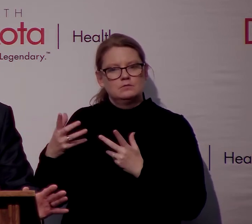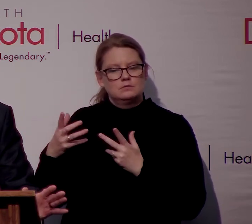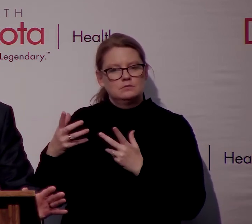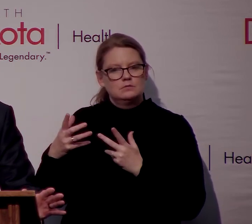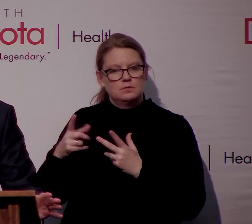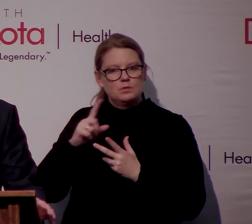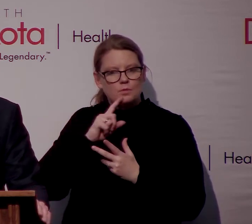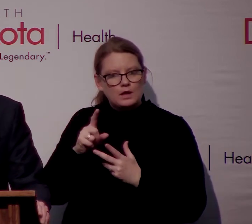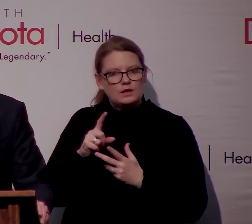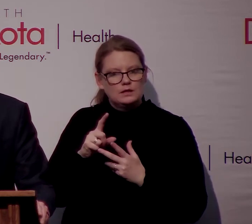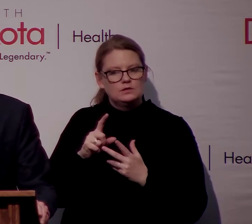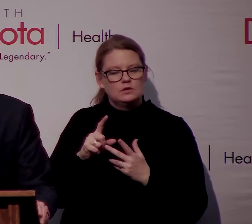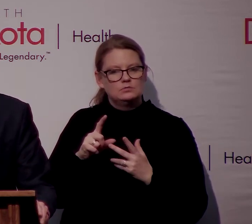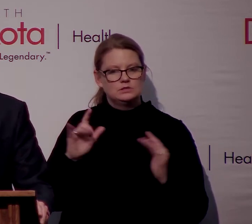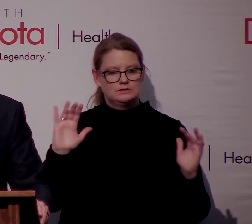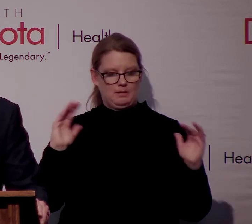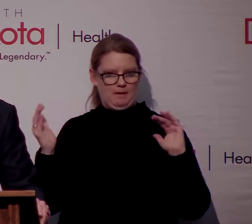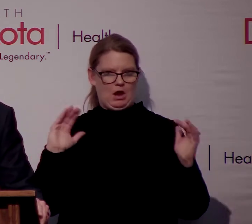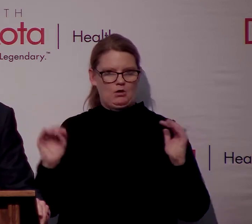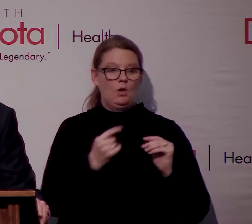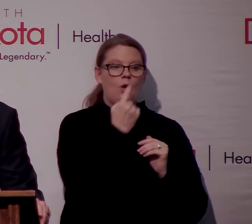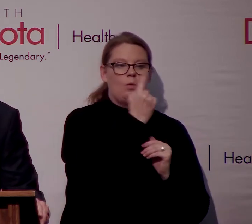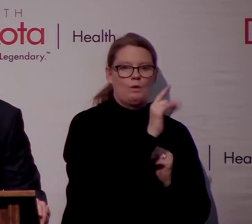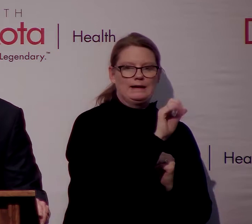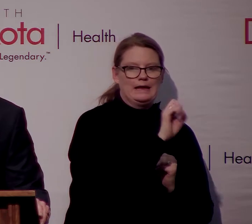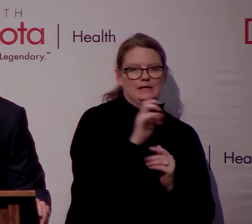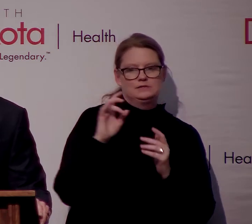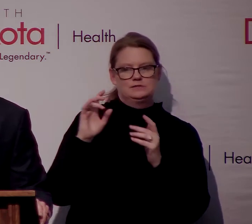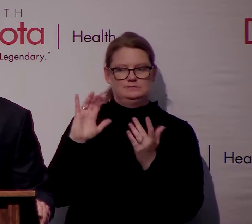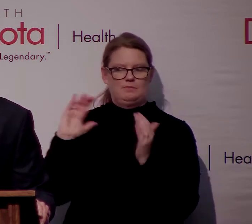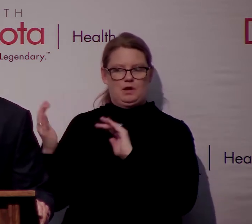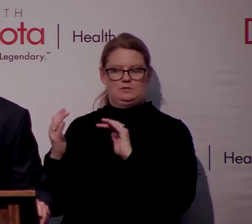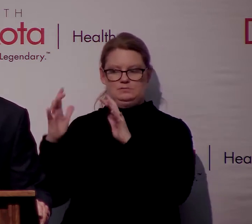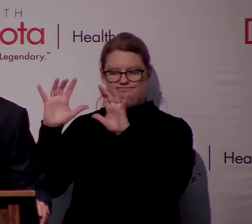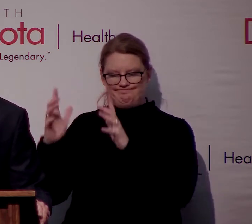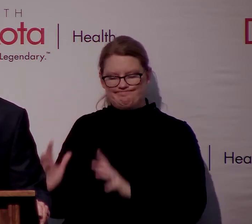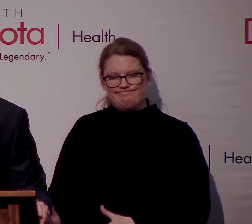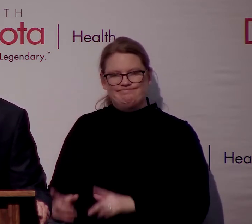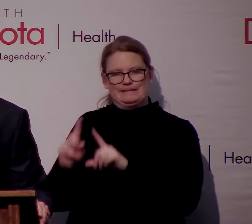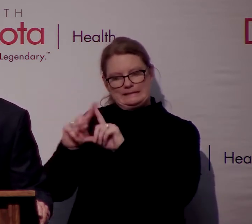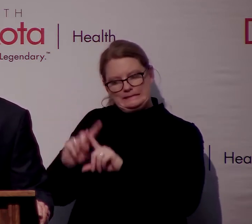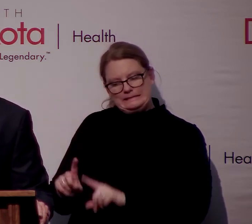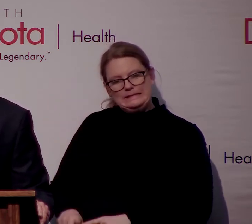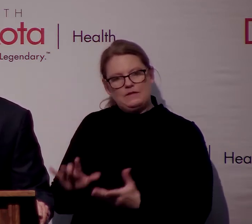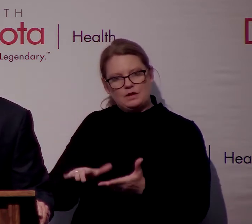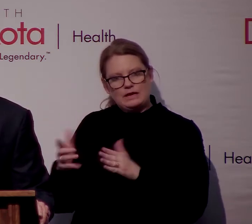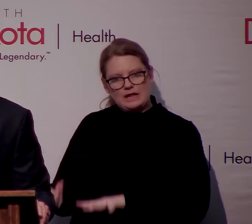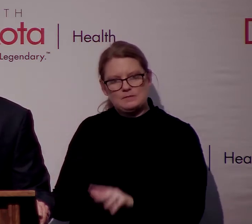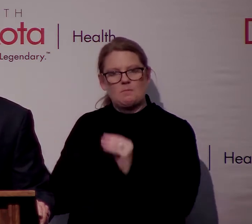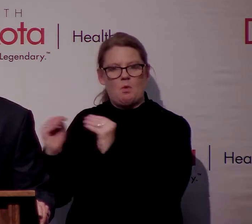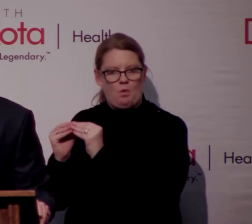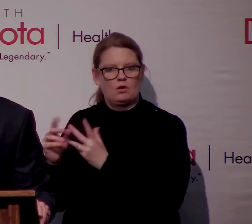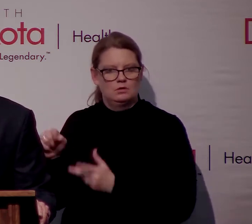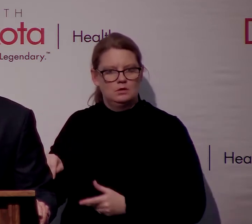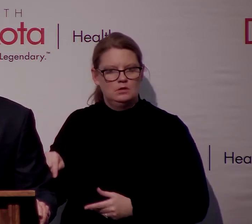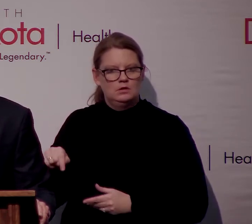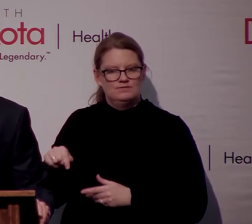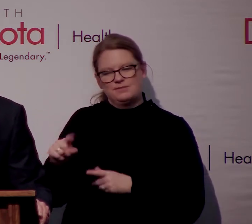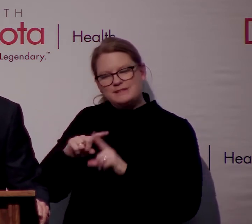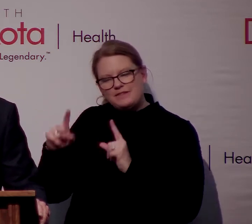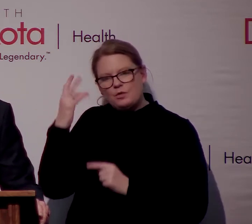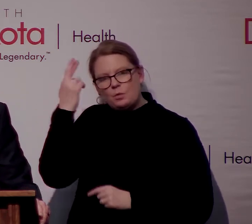to put things in perspective, and we want to continue to work through the situation and gain understanding as we do, and make sure that we're